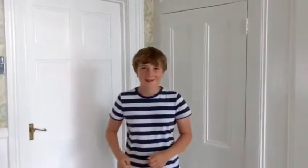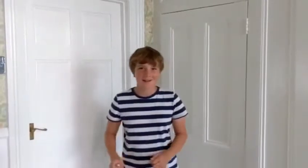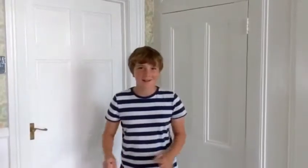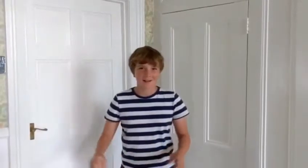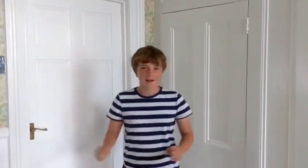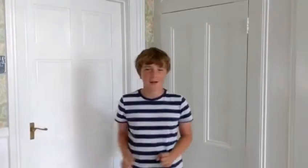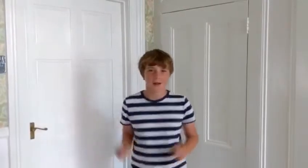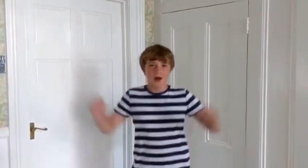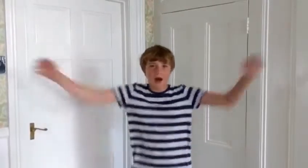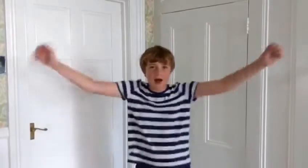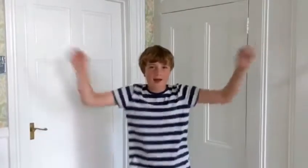bs